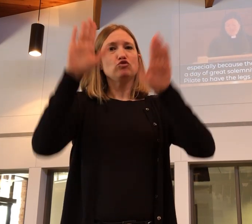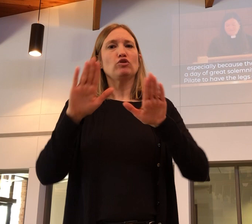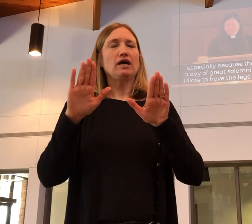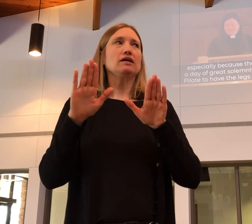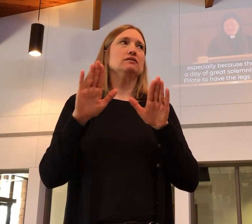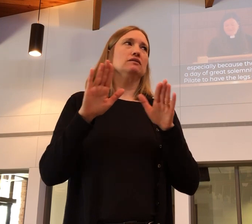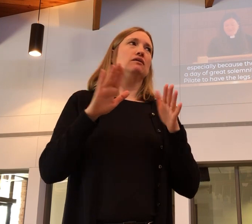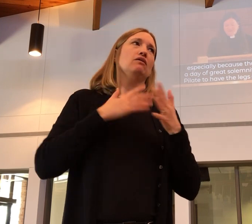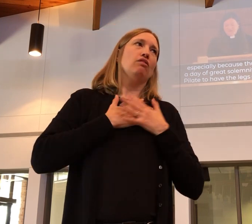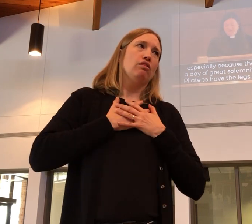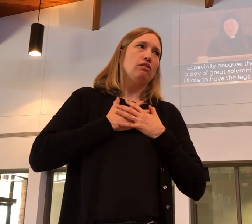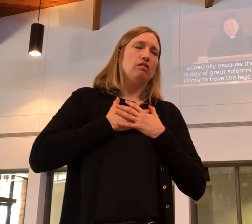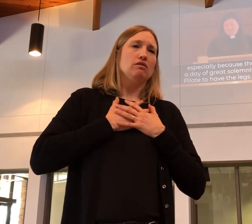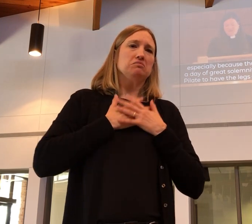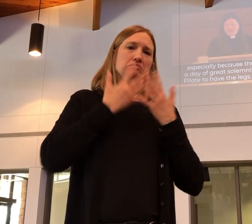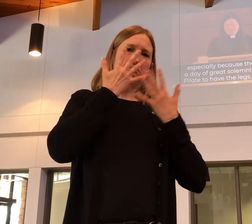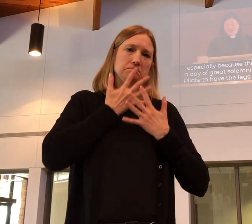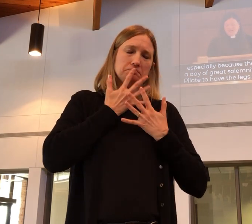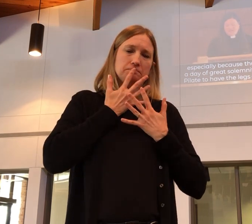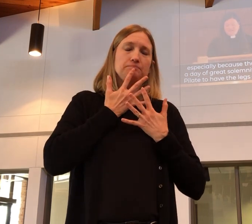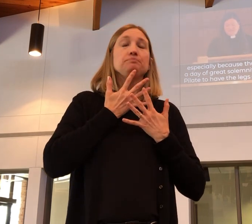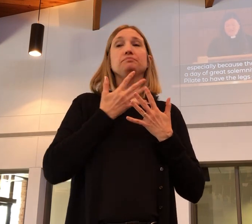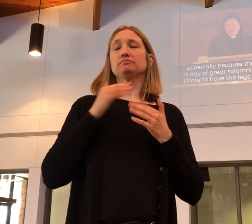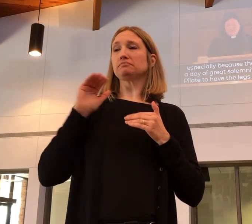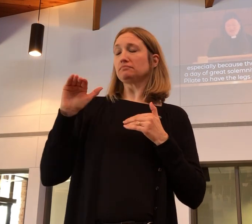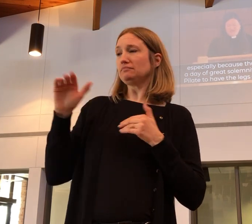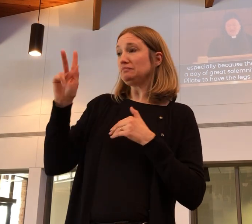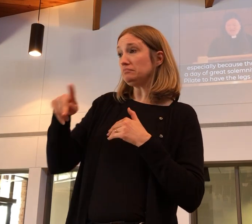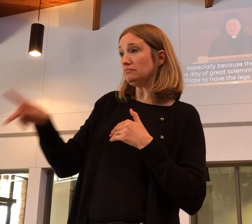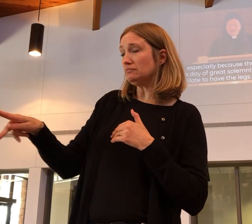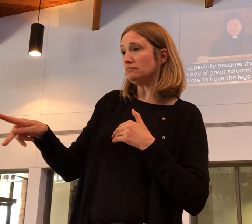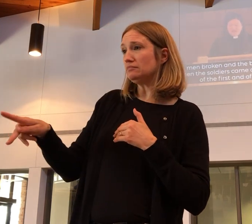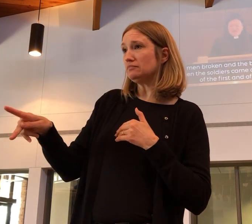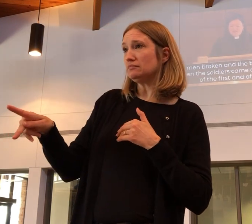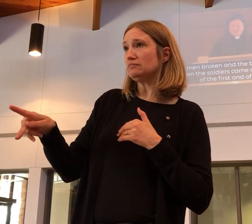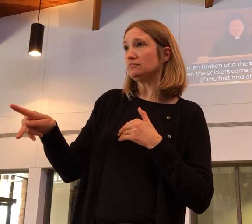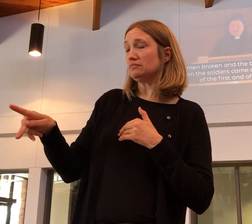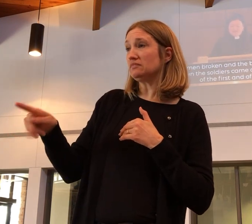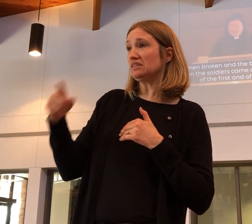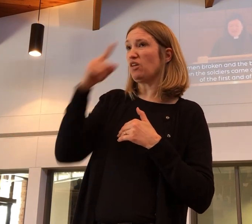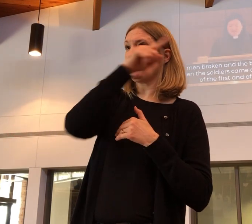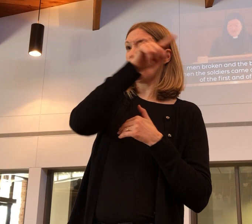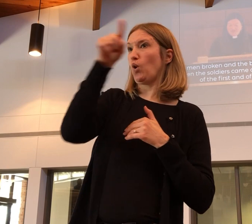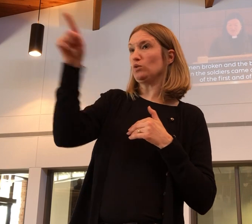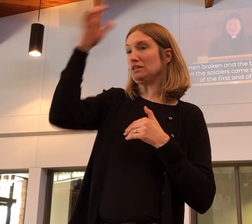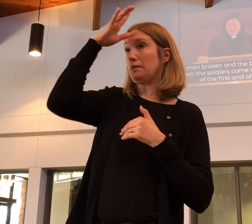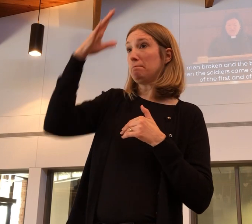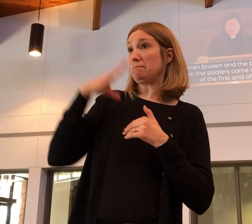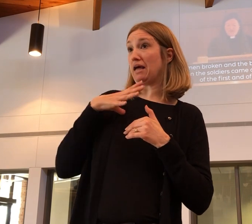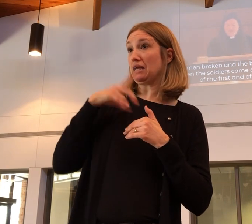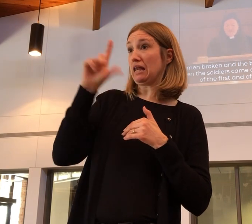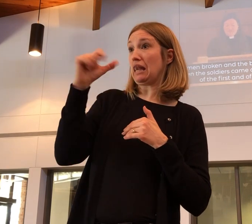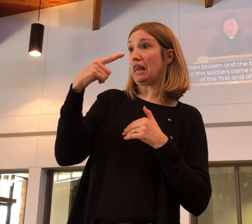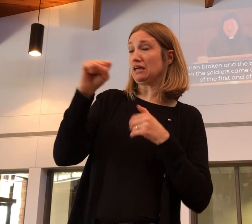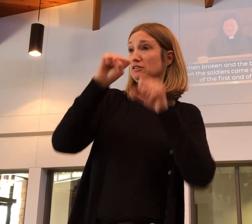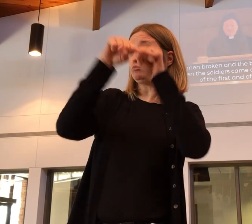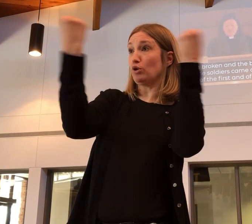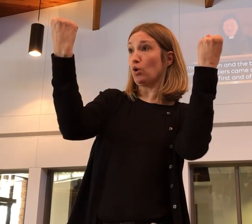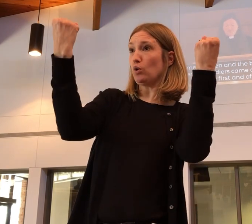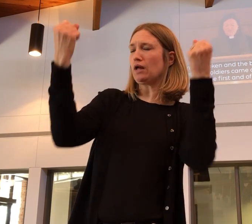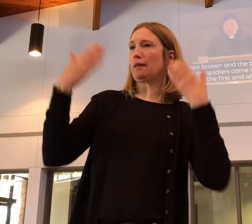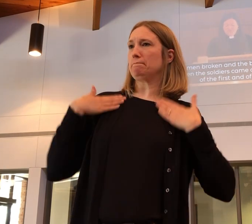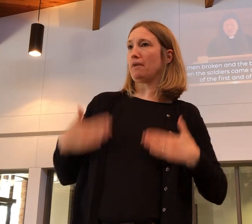solemnity. So they asked Pilate to have the legs of the crucified men broken and the